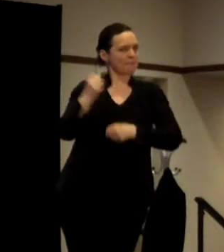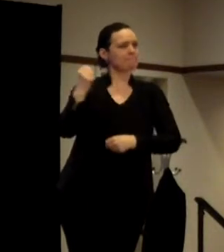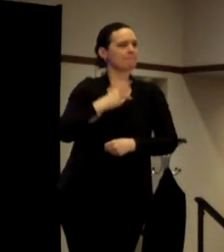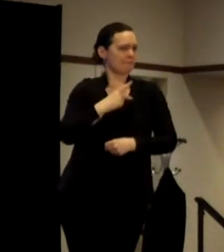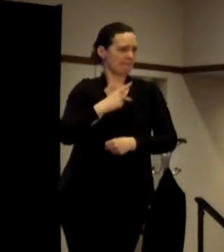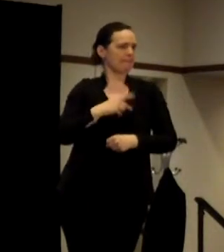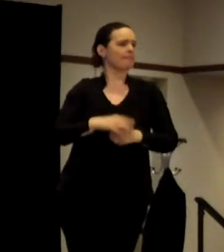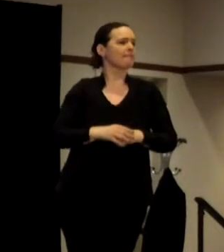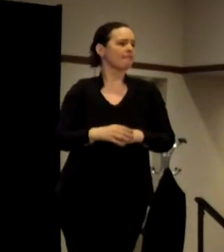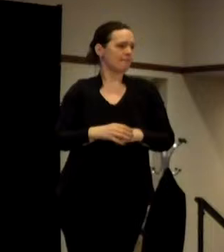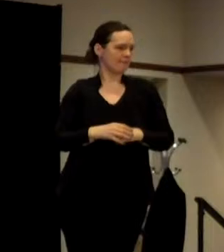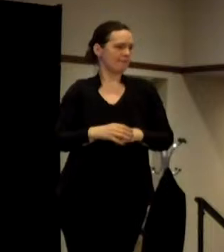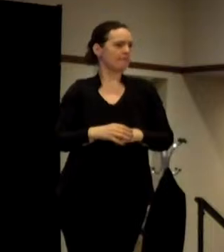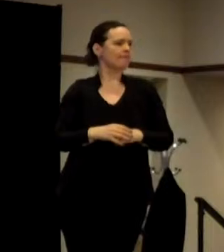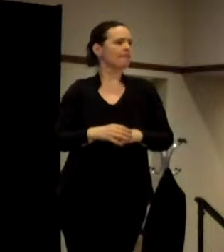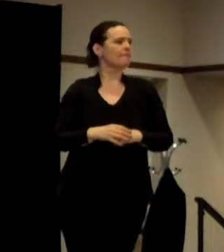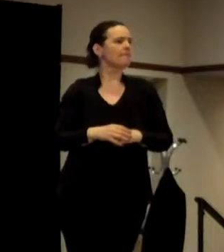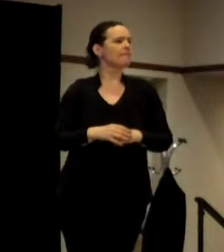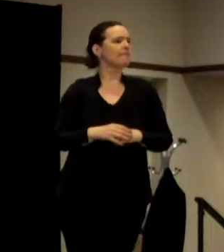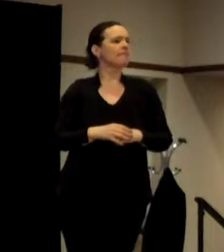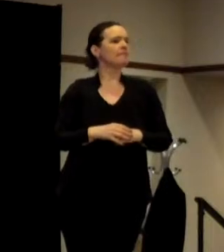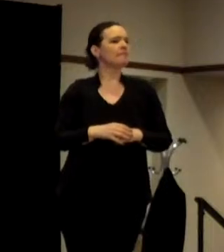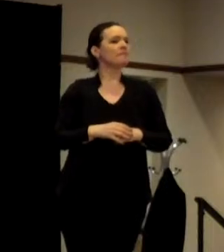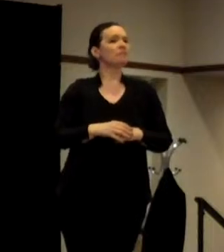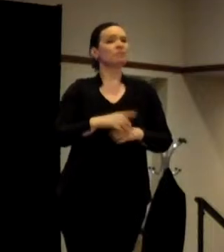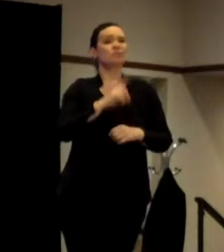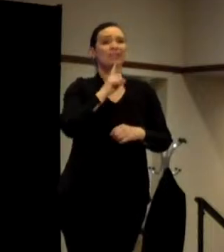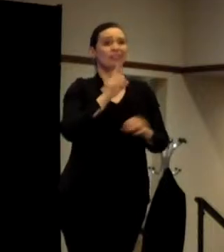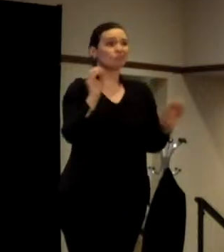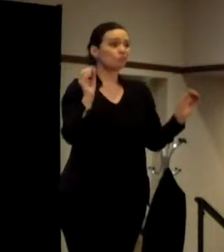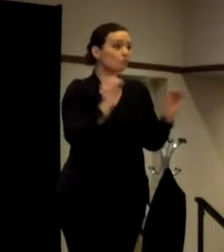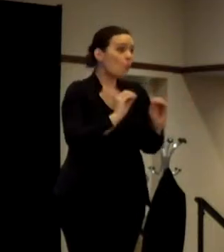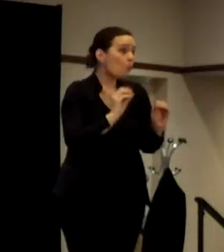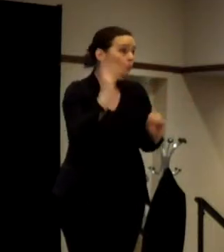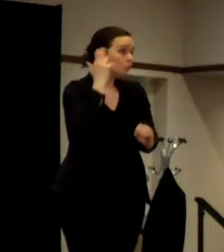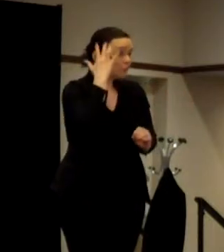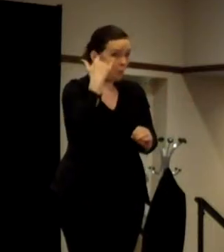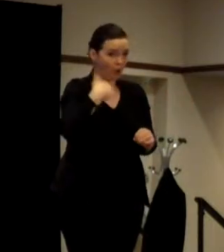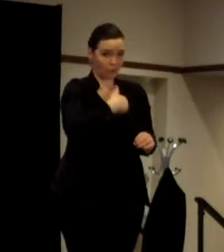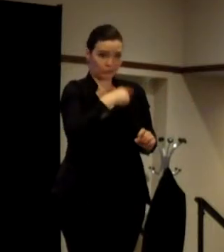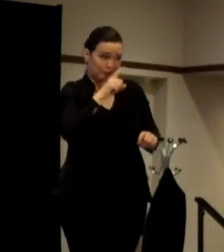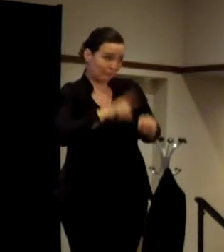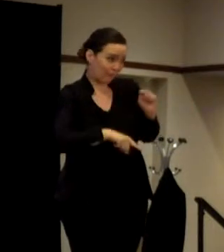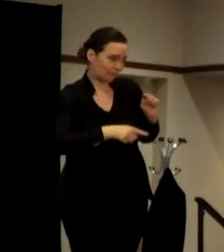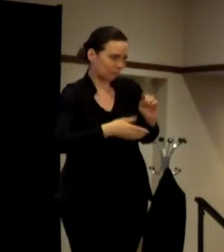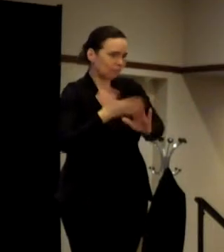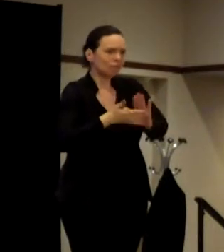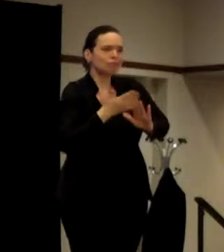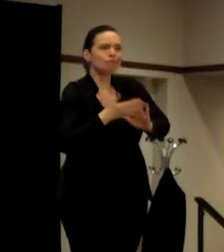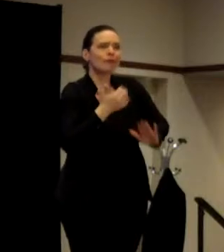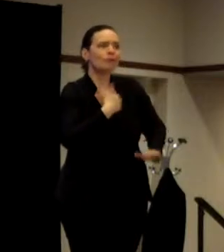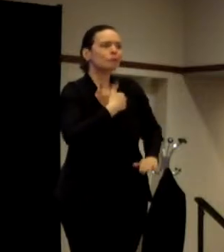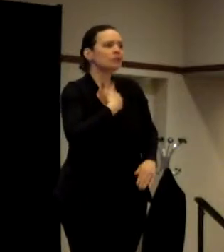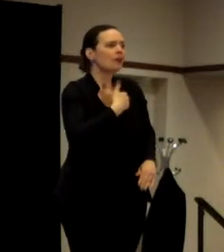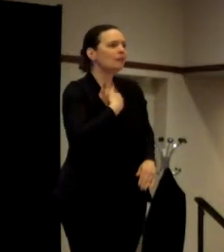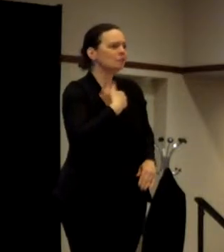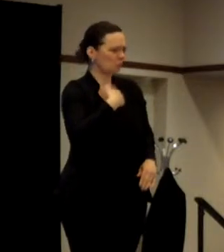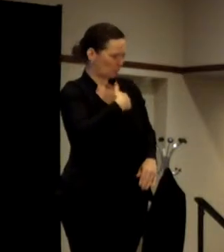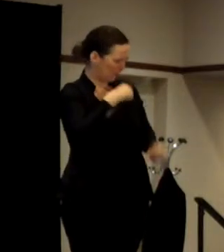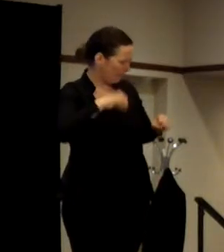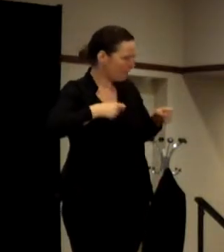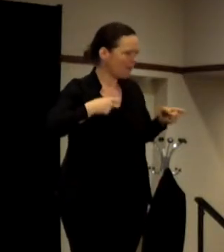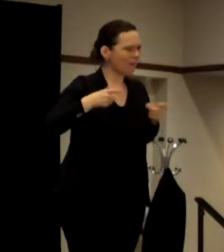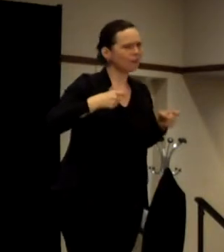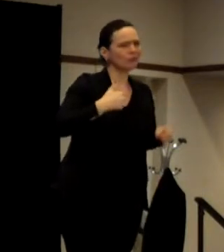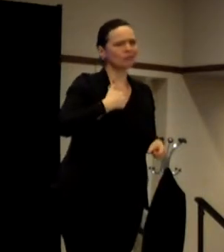reason why Onondaga County can't govern the hours of operations at our restaurants. We're the ones who enforce